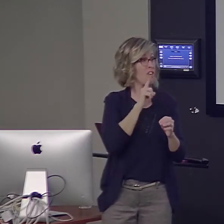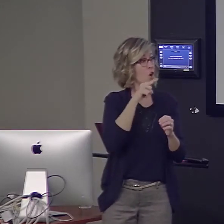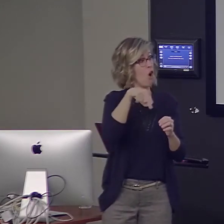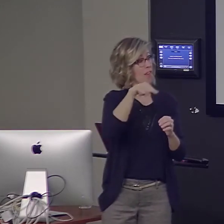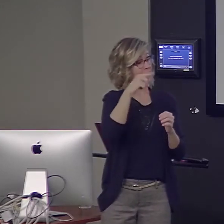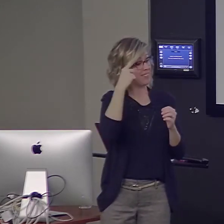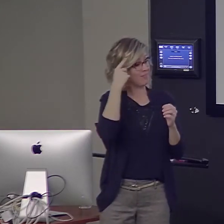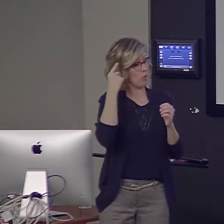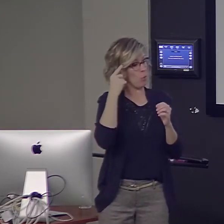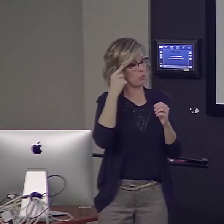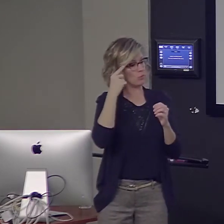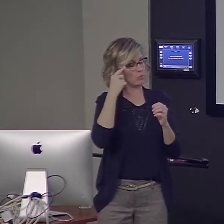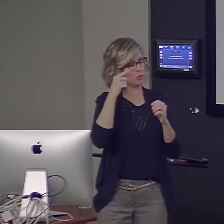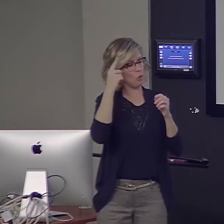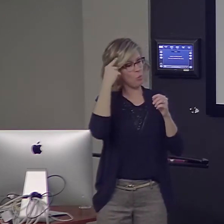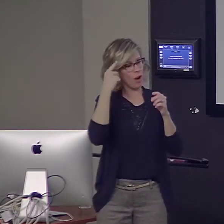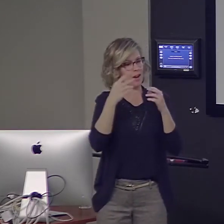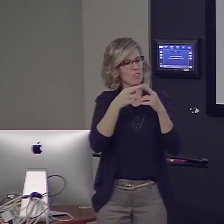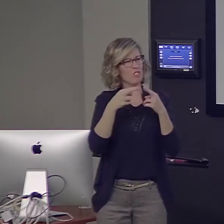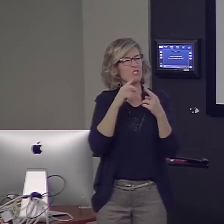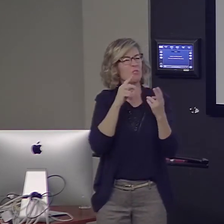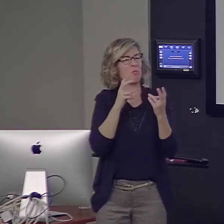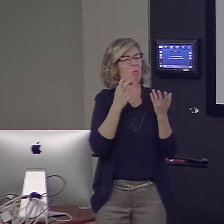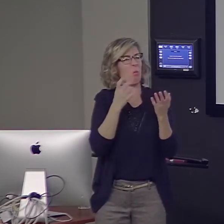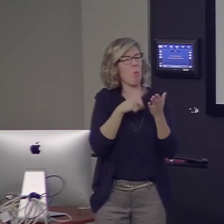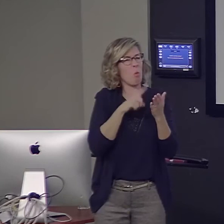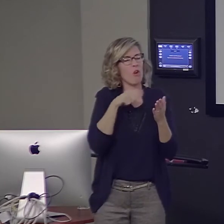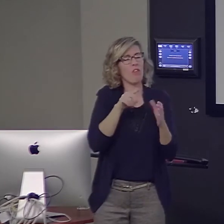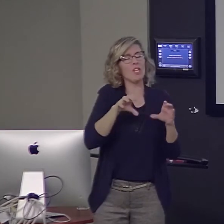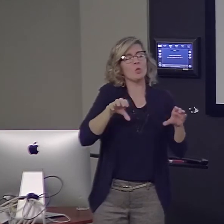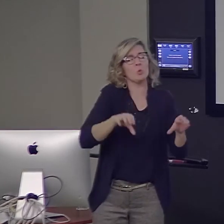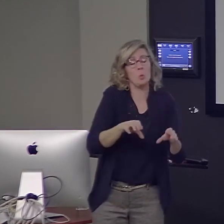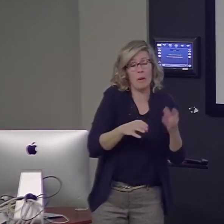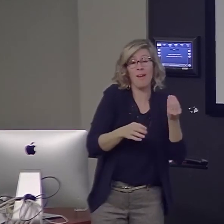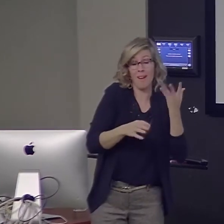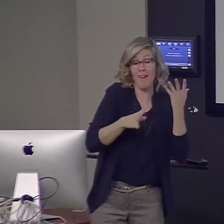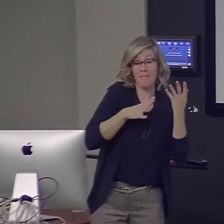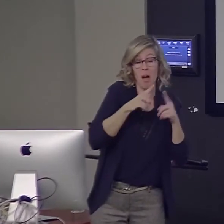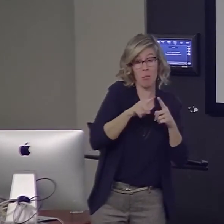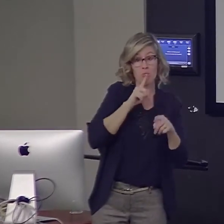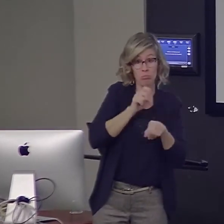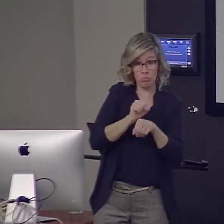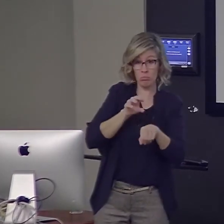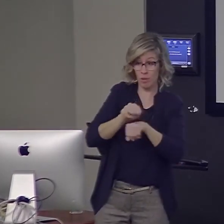regions, what are they doing? Are they functionally relevant? I should say,